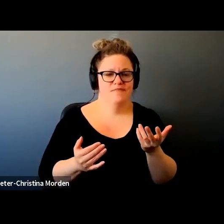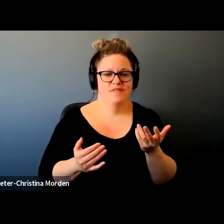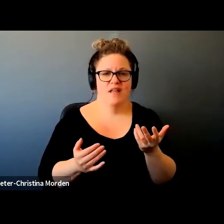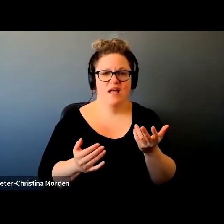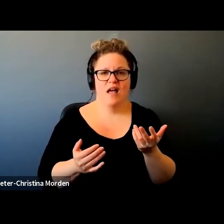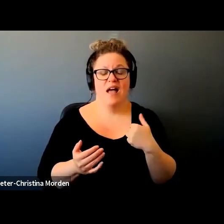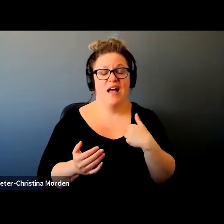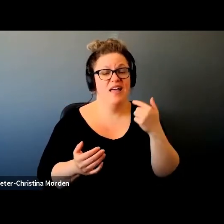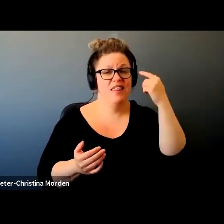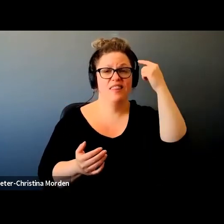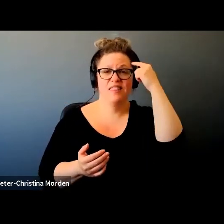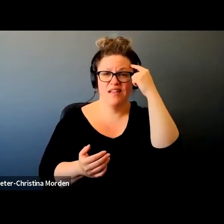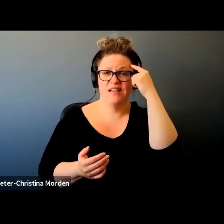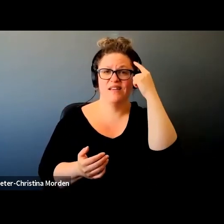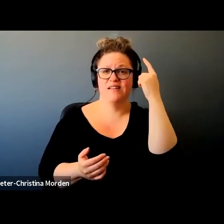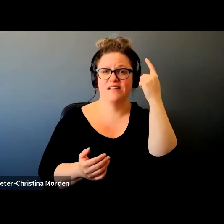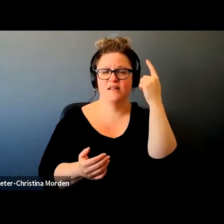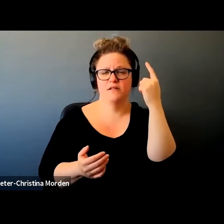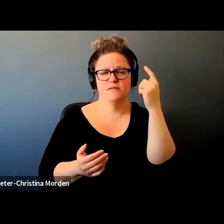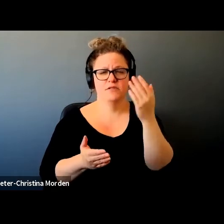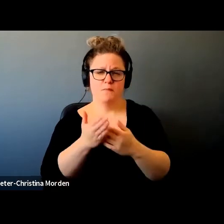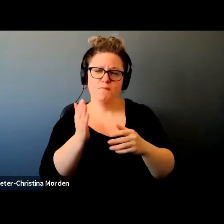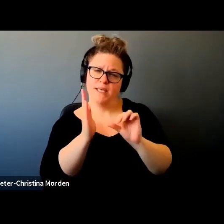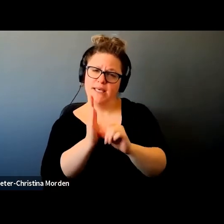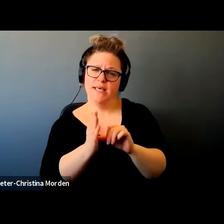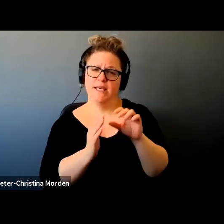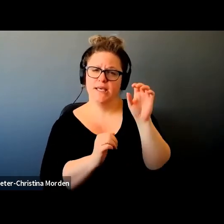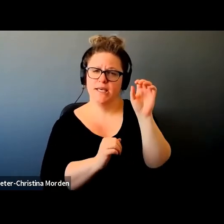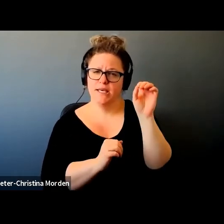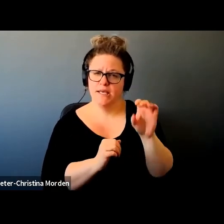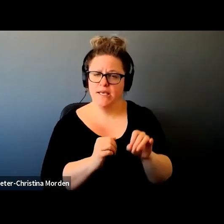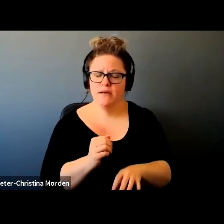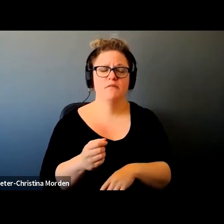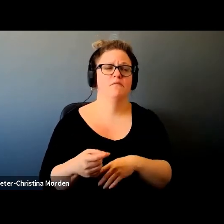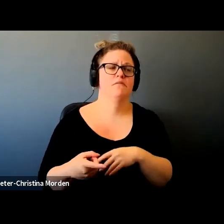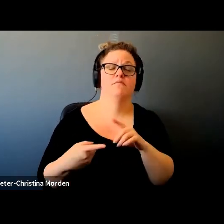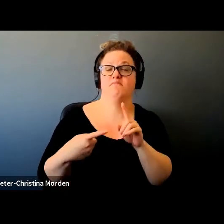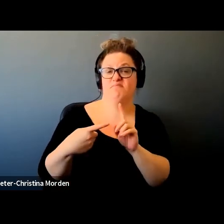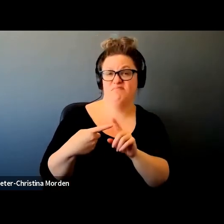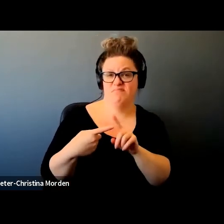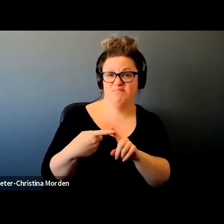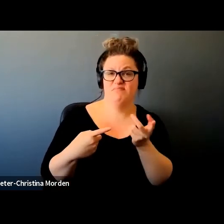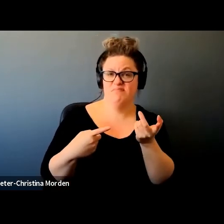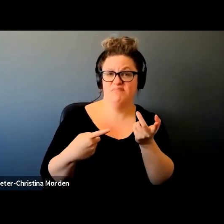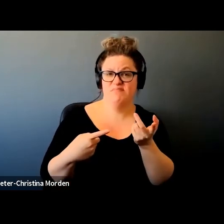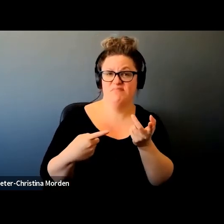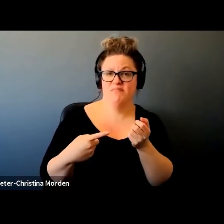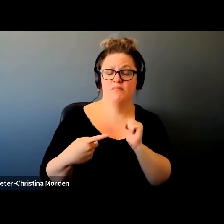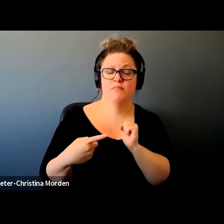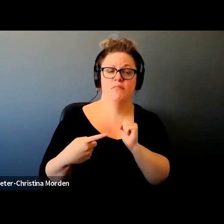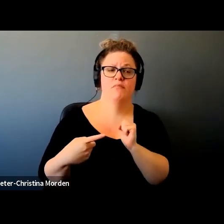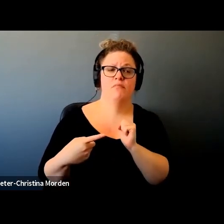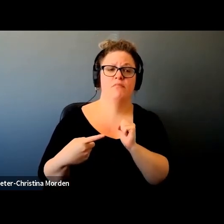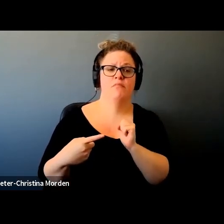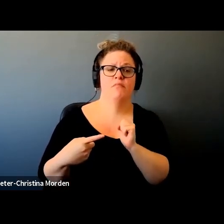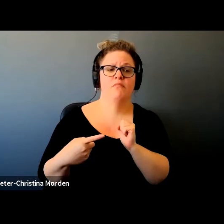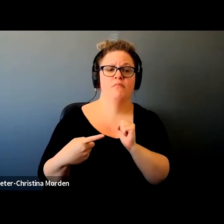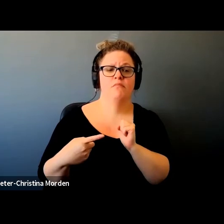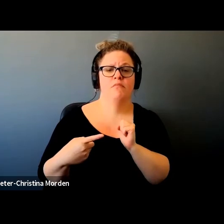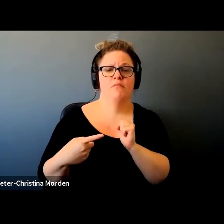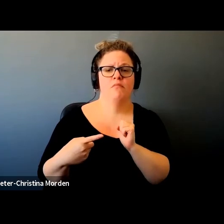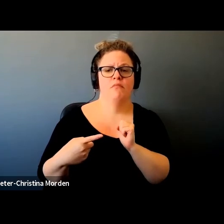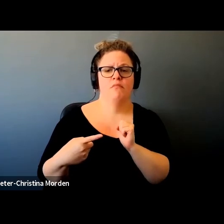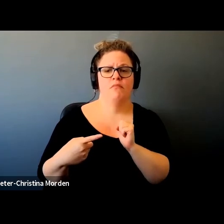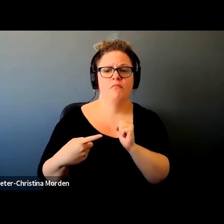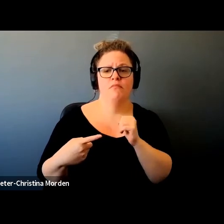I think we have to start, there's a couple key things. And I think the first thing that everyone needs to start with, if you want to